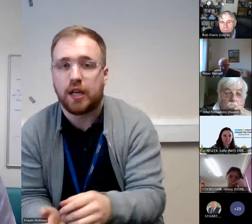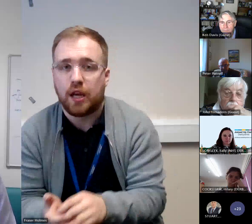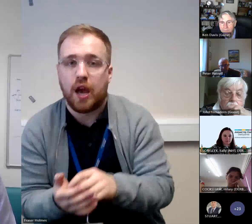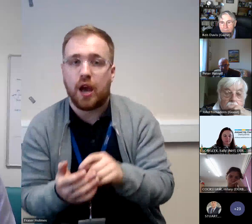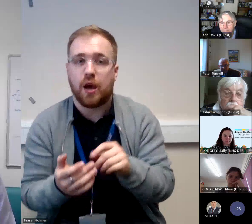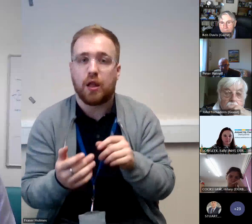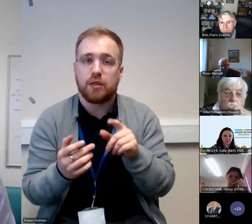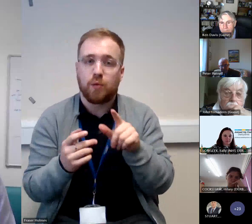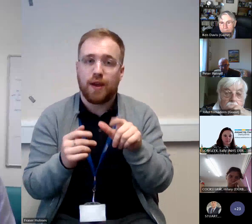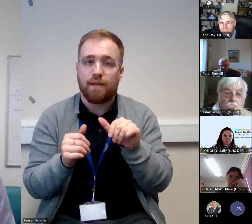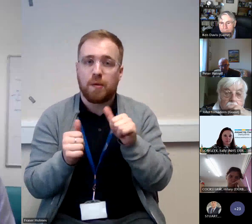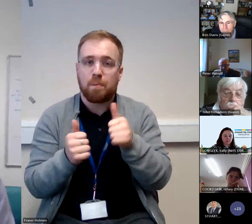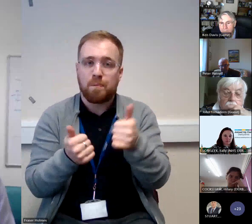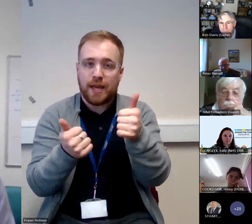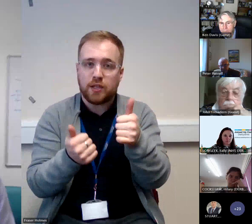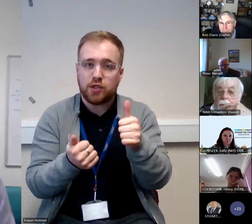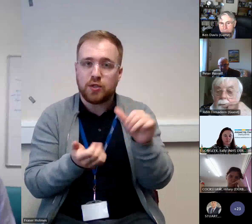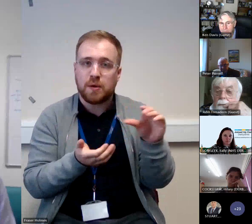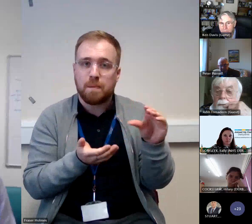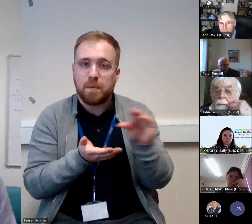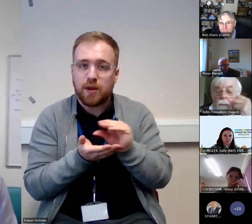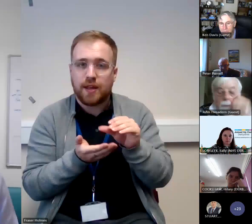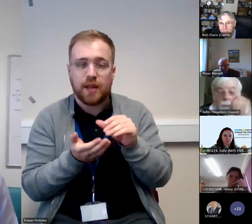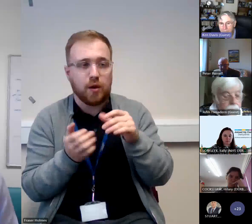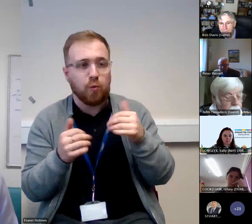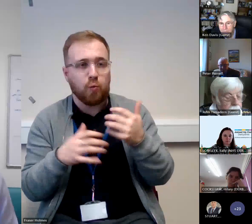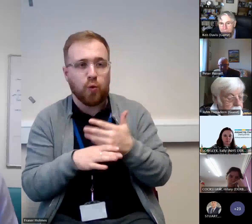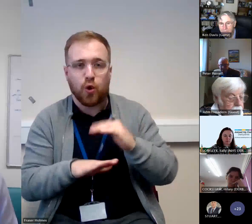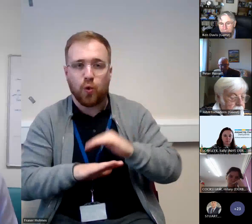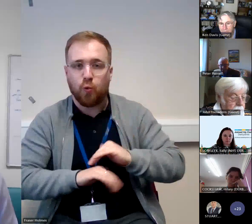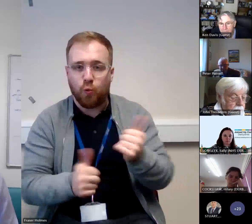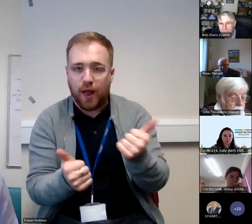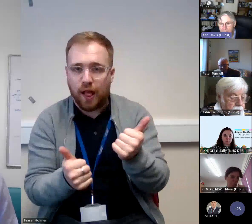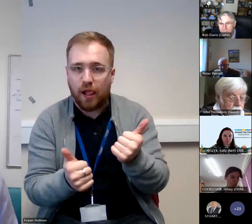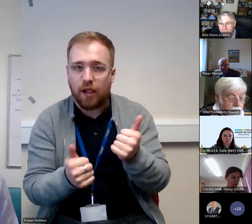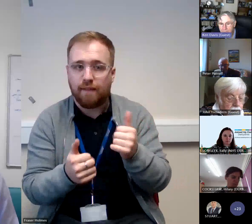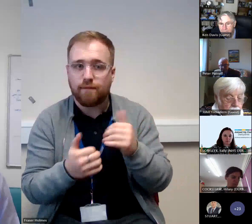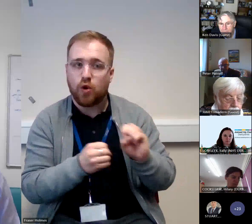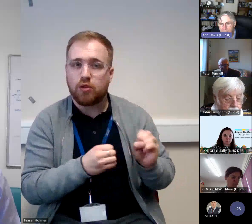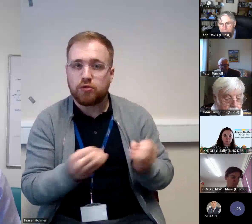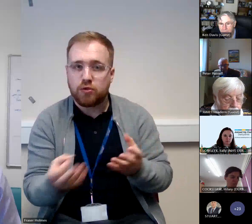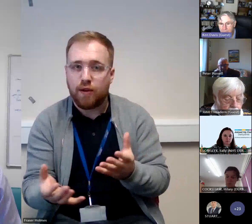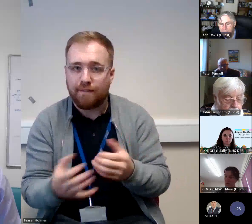best return from our efficiency of our services by